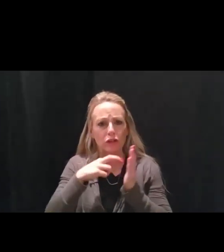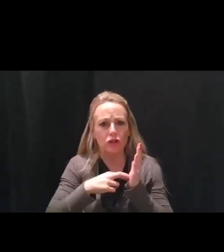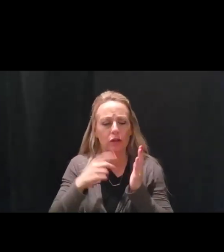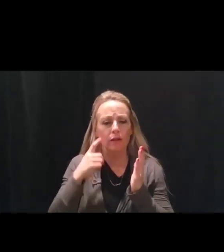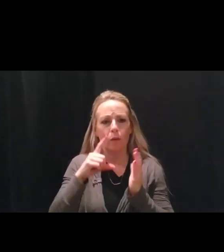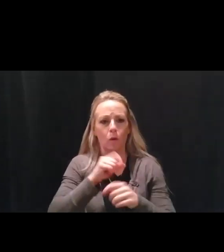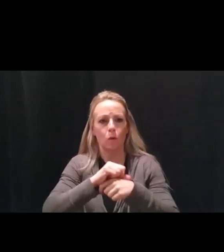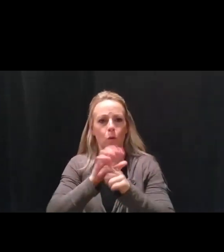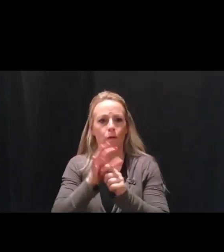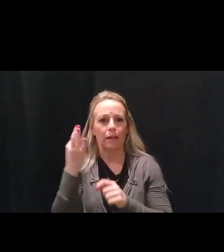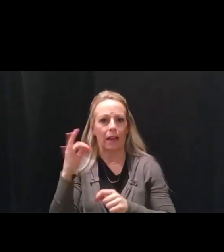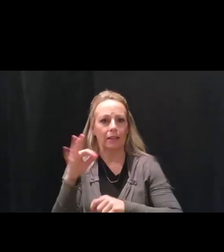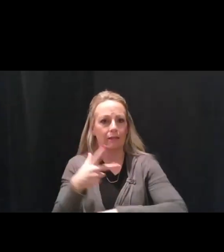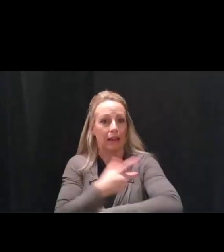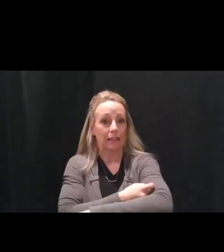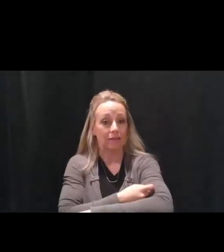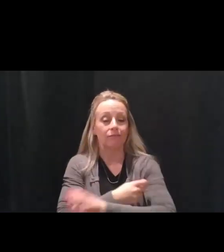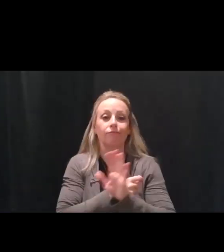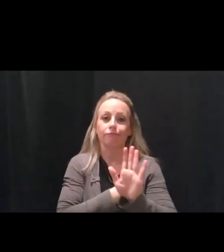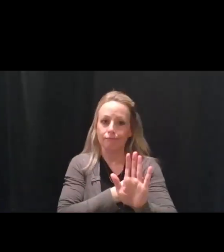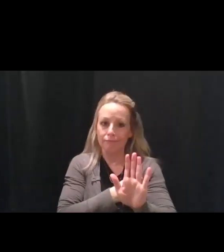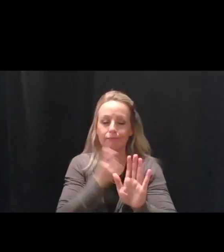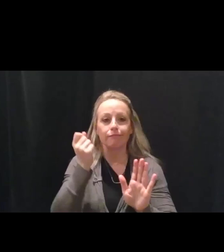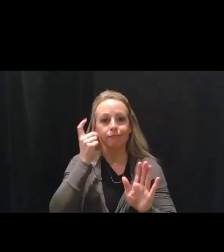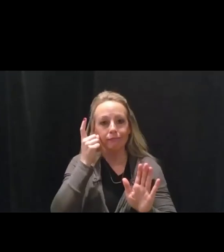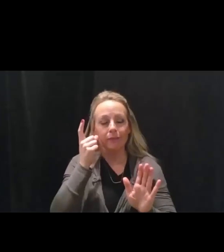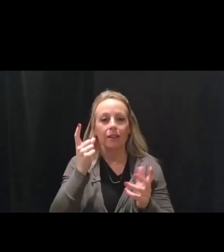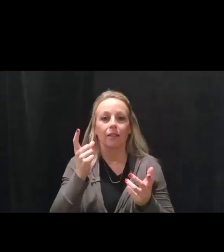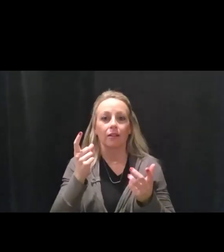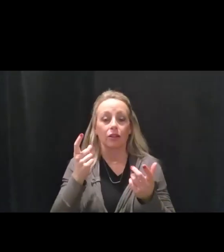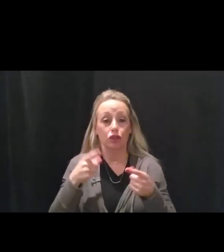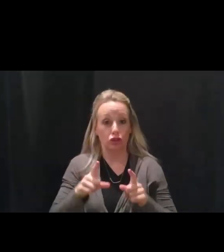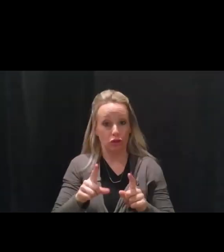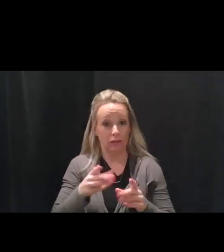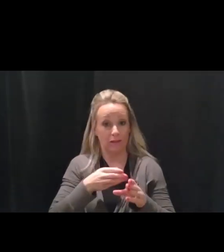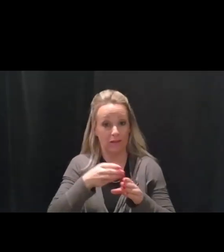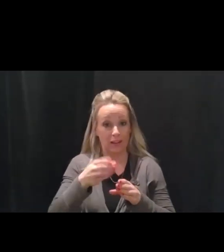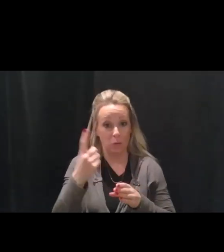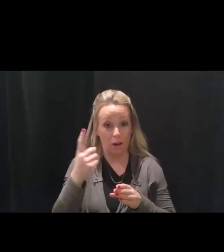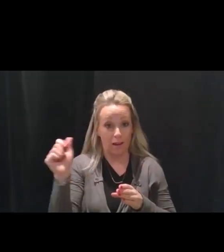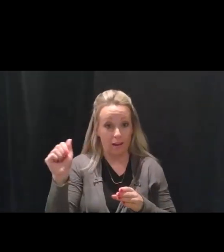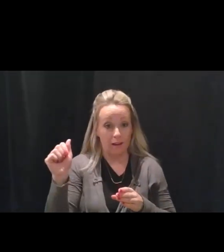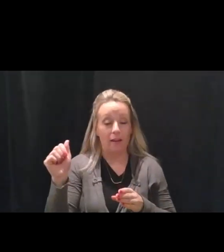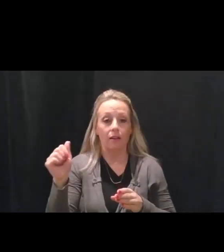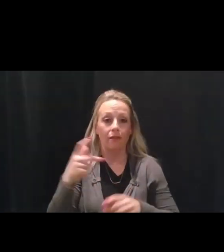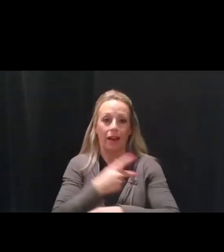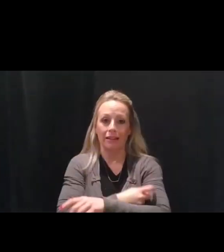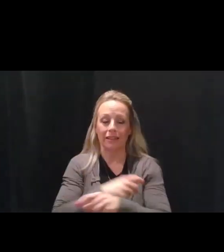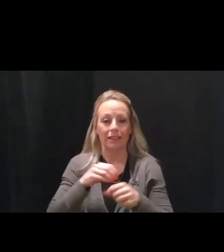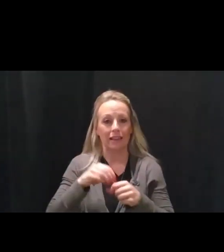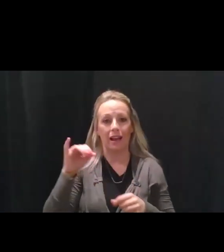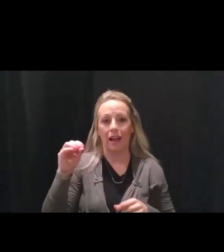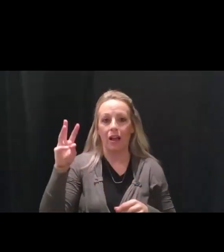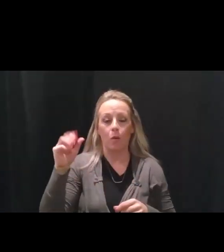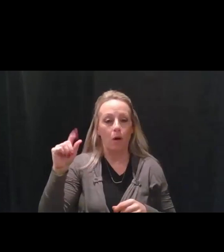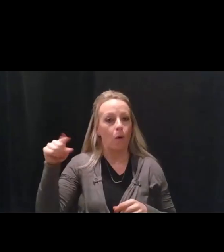COVID-19 vaccine. We would ask the public to understand that during phase 1A, vaccine in Iowa is only allowed to be administered